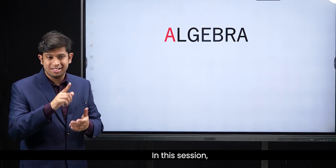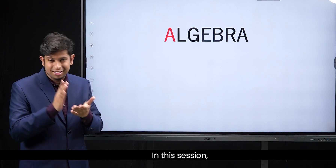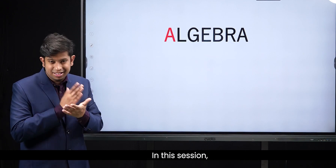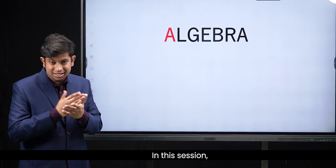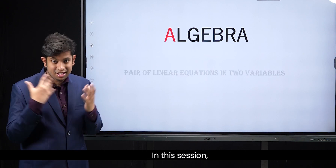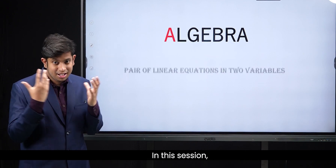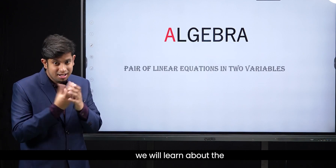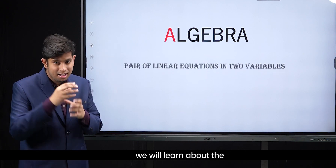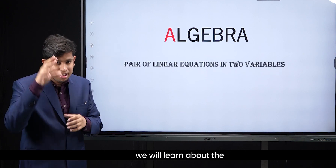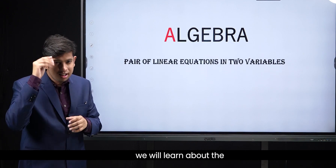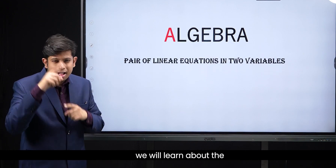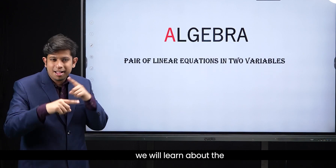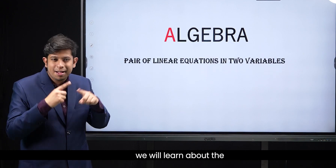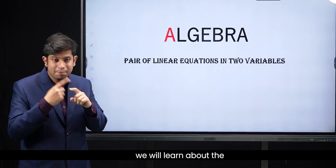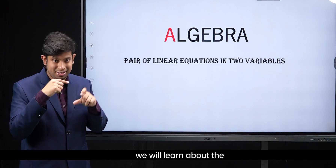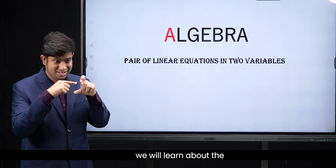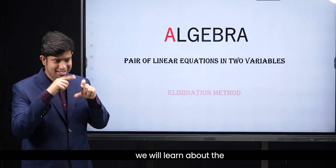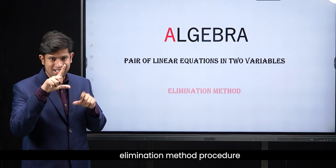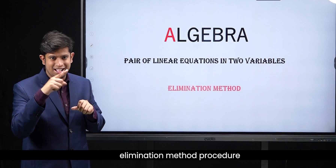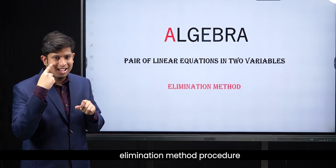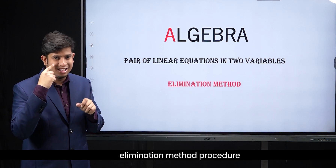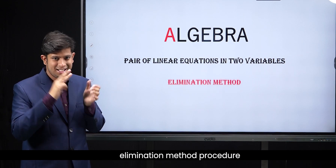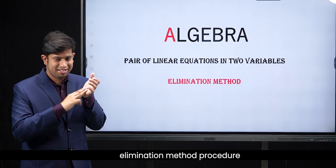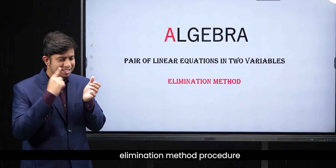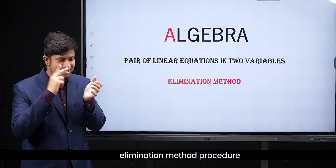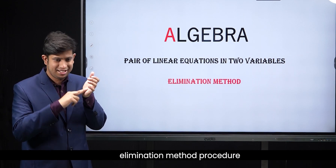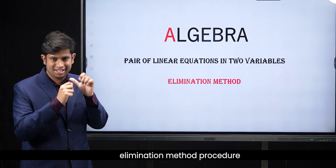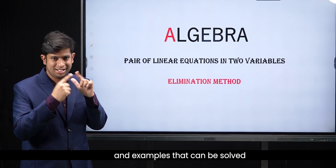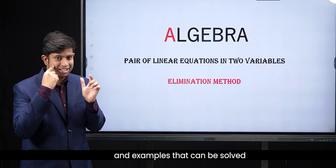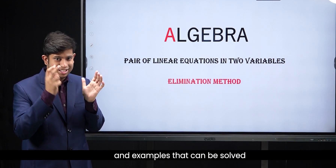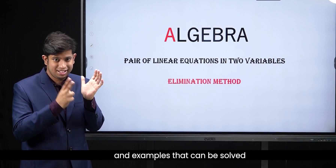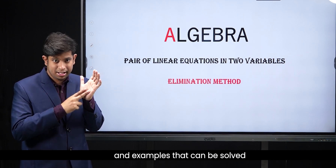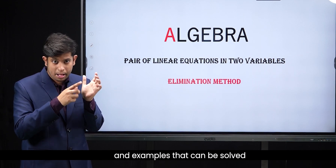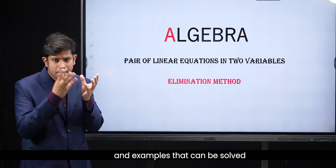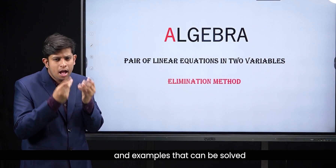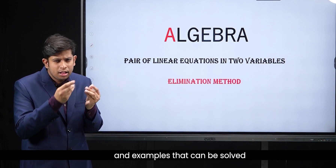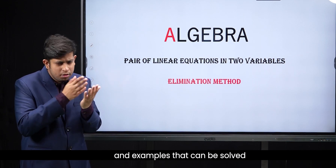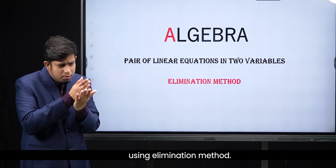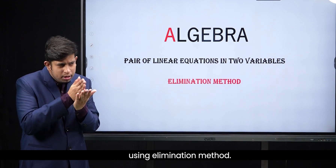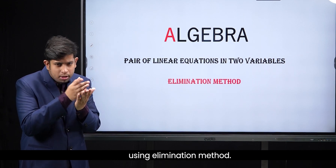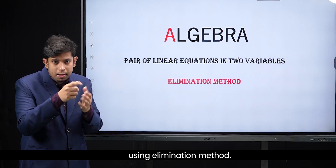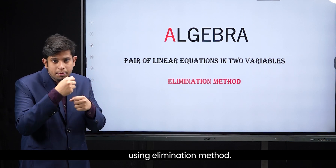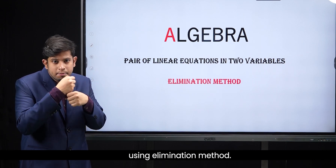In this session, we will learn about the elimination method procedure and examples that can be solved using elimination